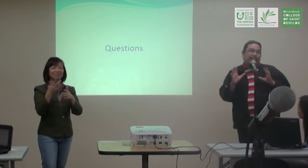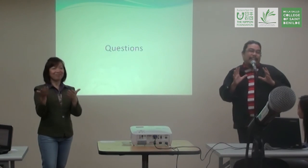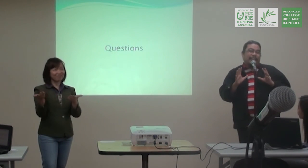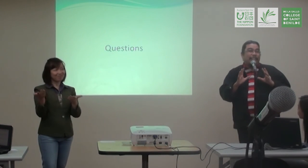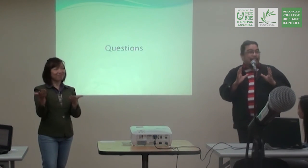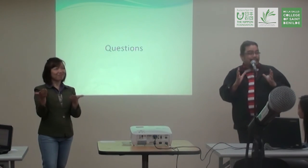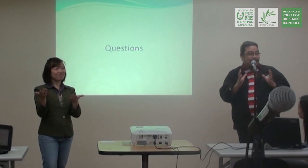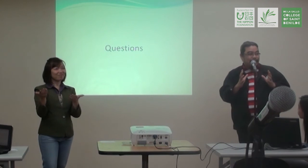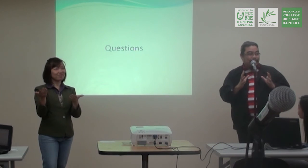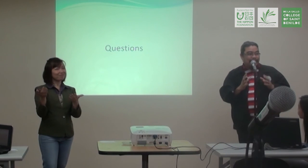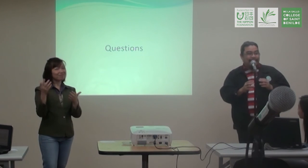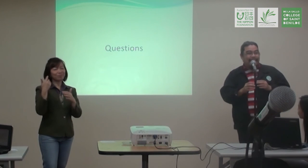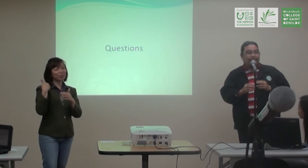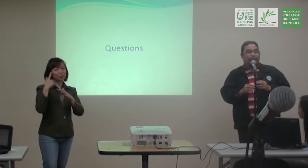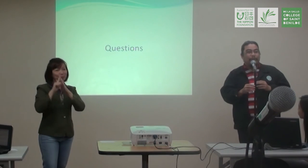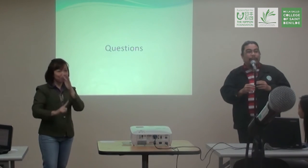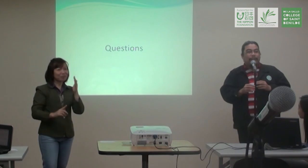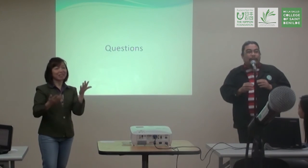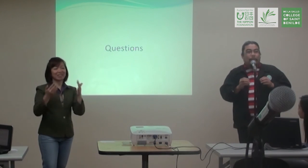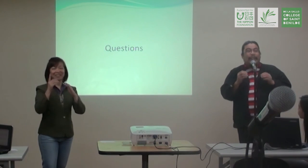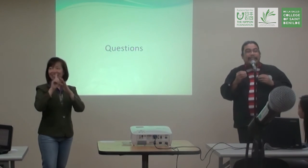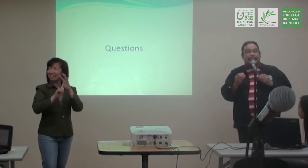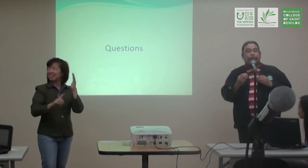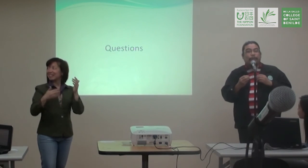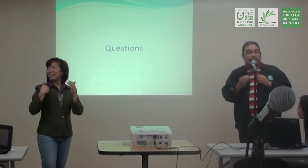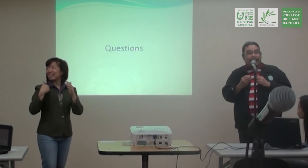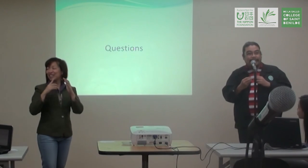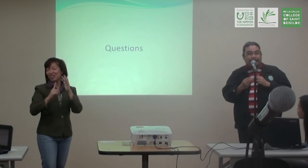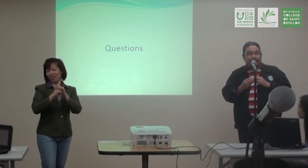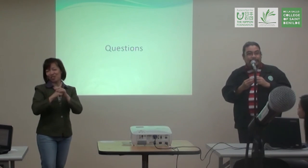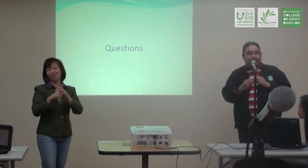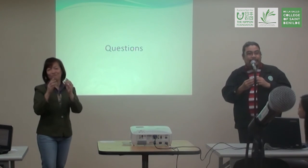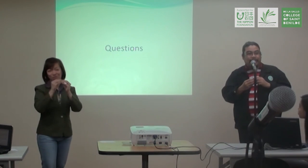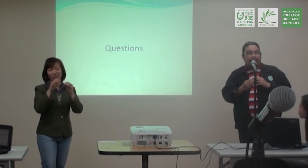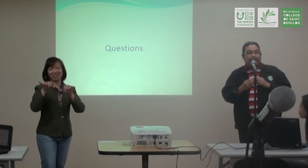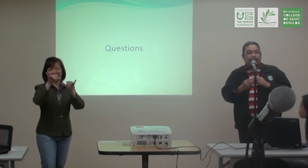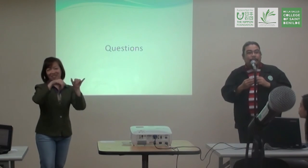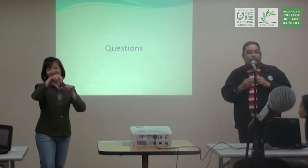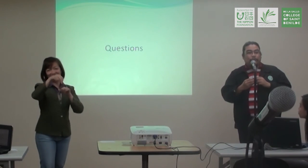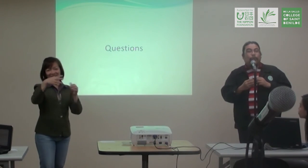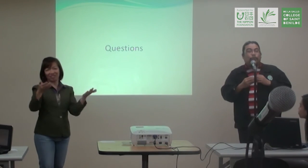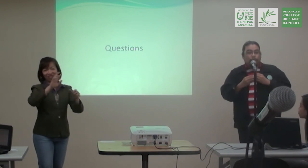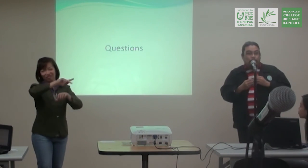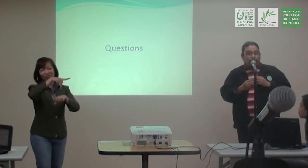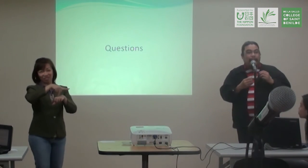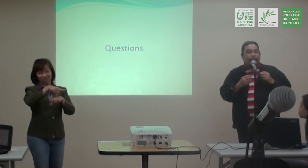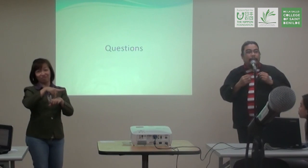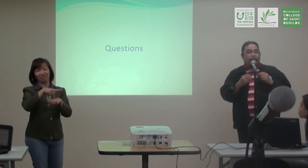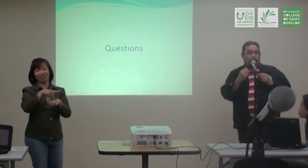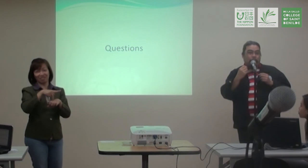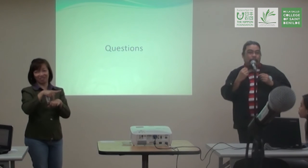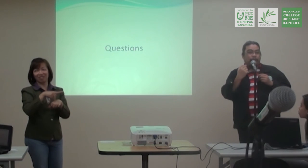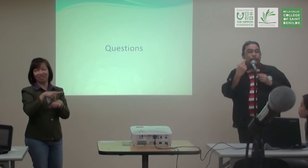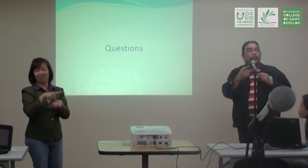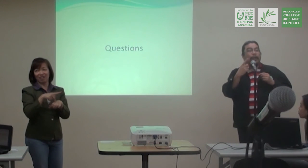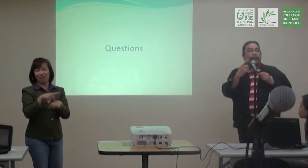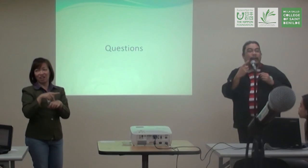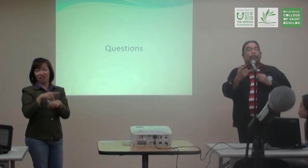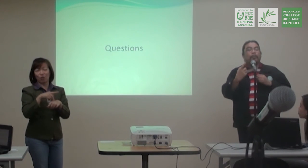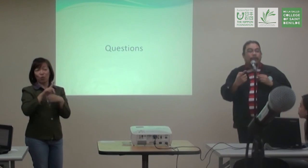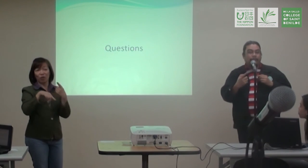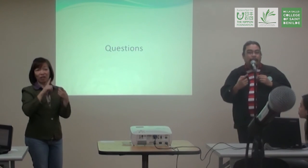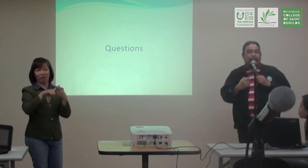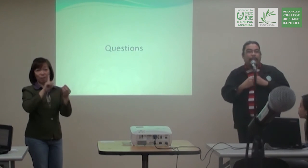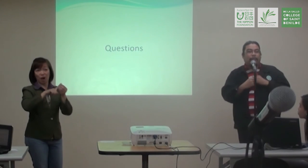almost inexistent basically. So we really need more standards, okay, to do it. And when it comes